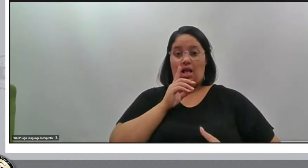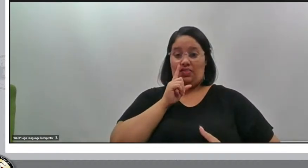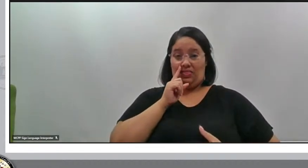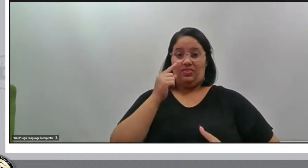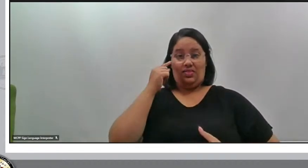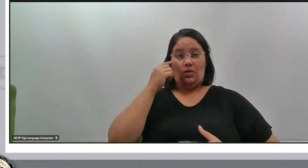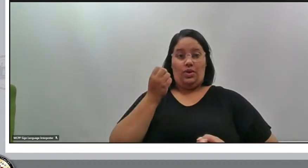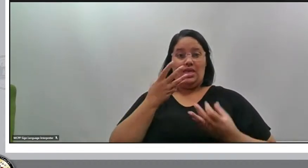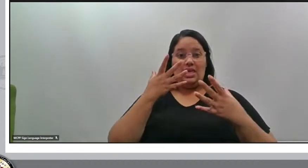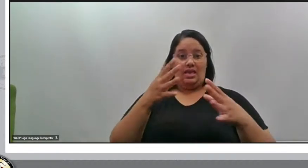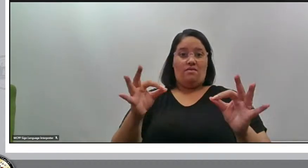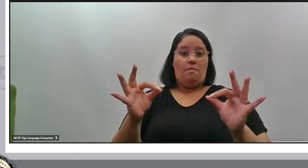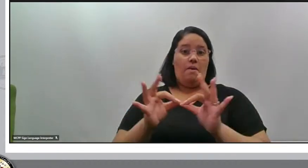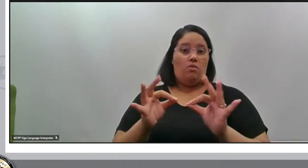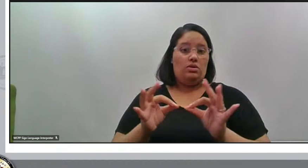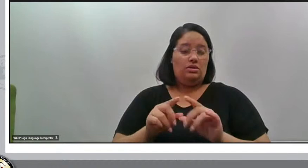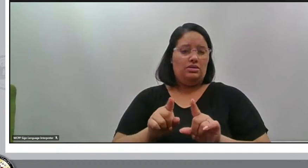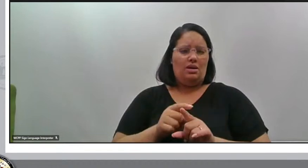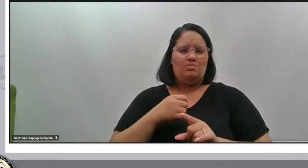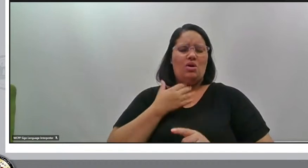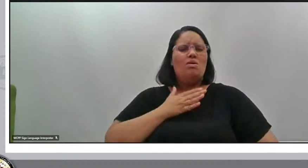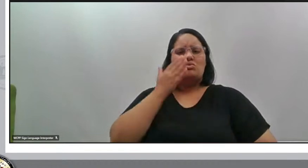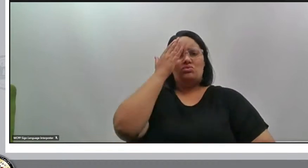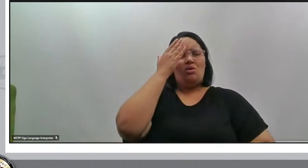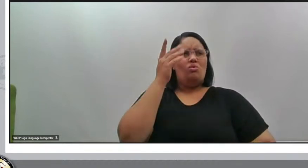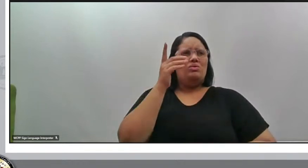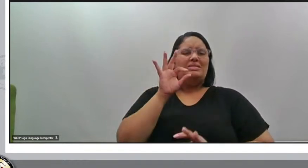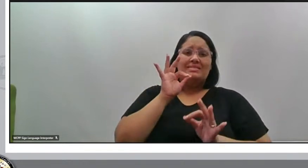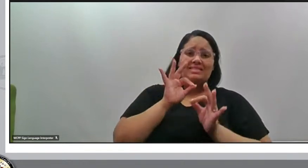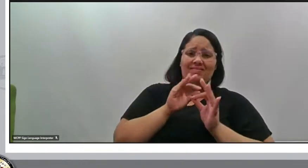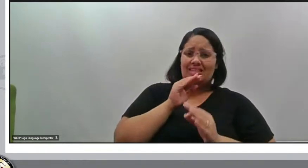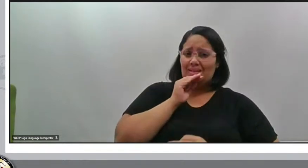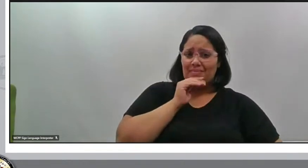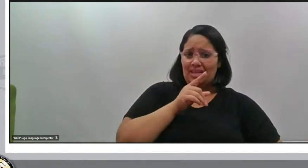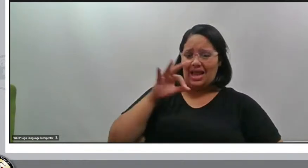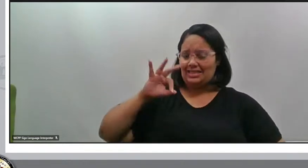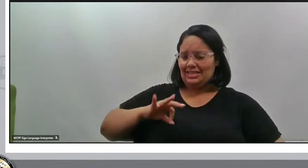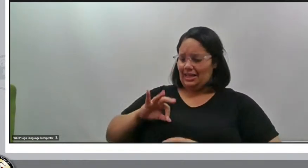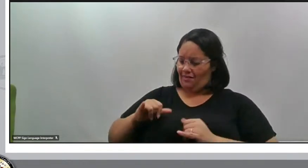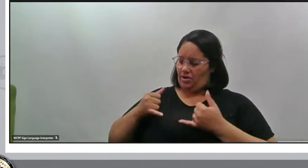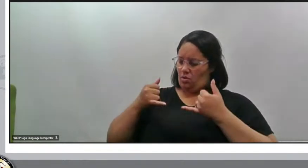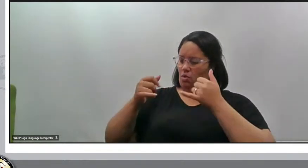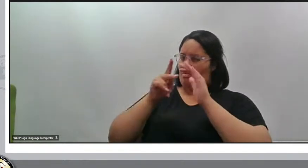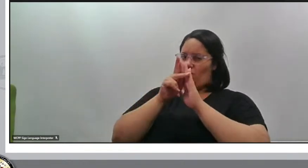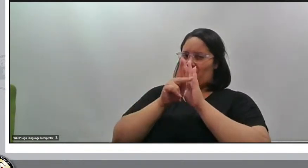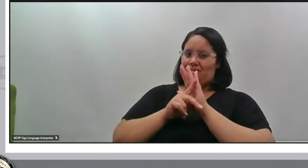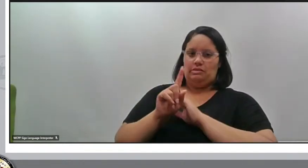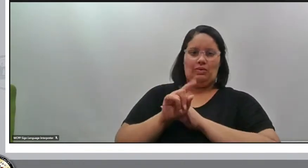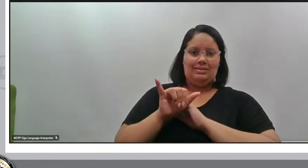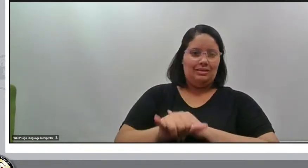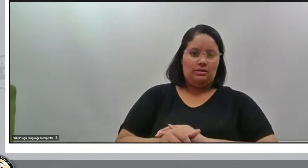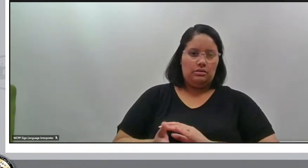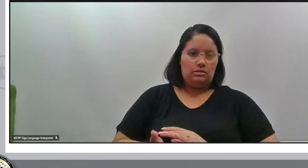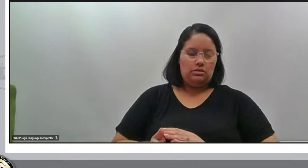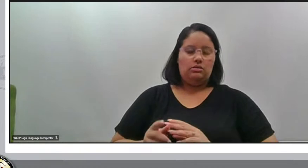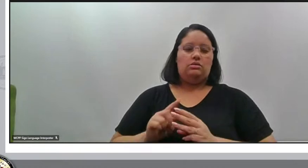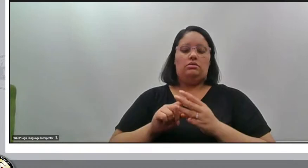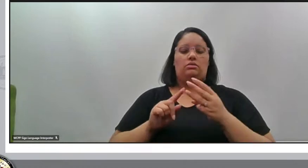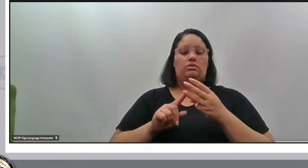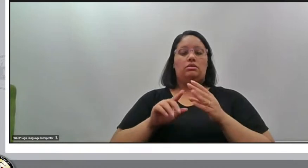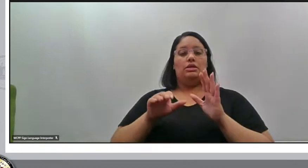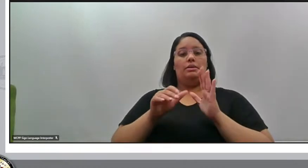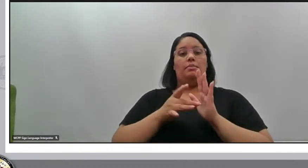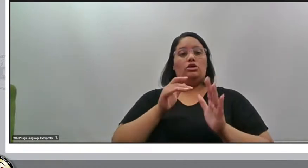also bonuses. So I just want to understand what specifically the incentive reward policy is then. Page 62 as